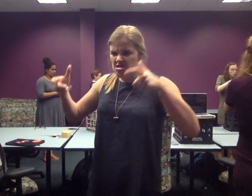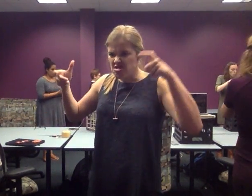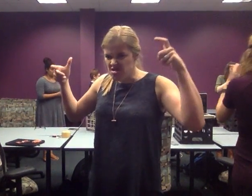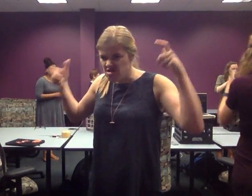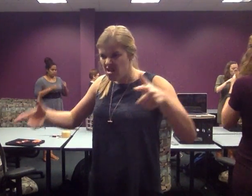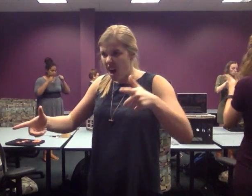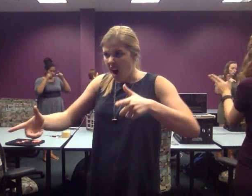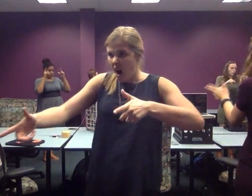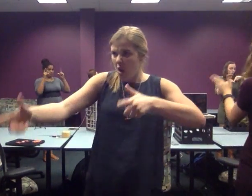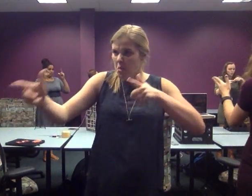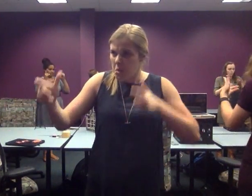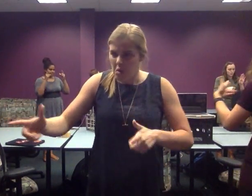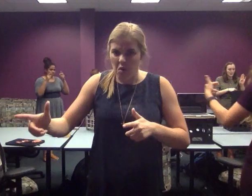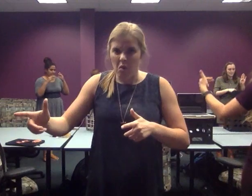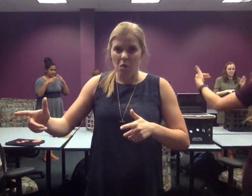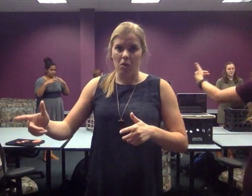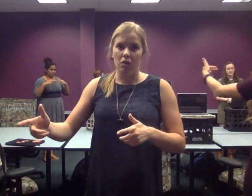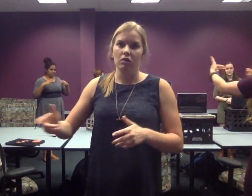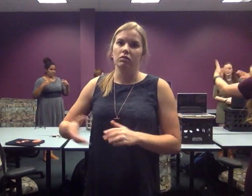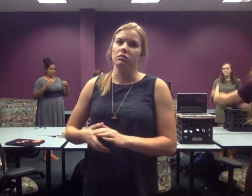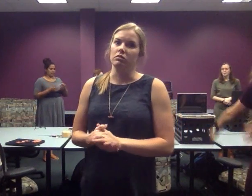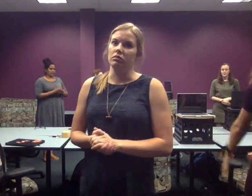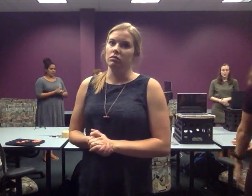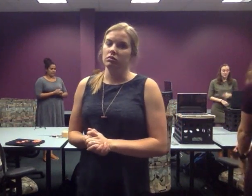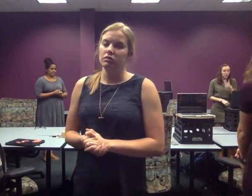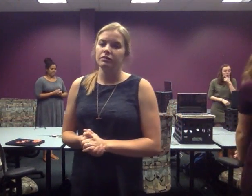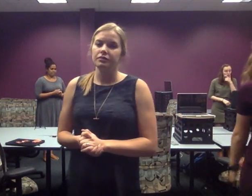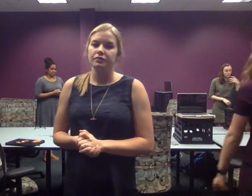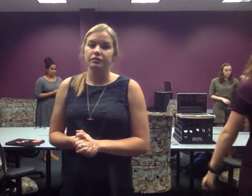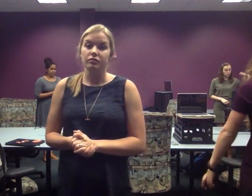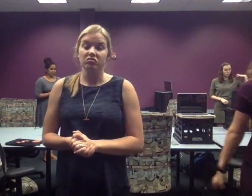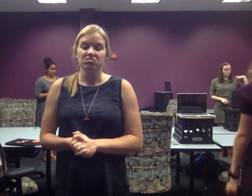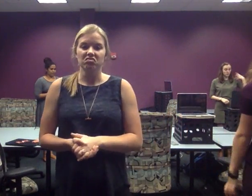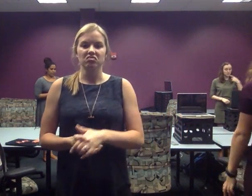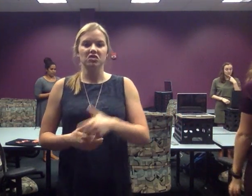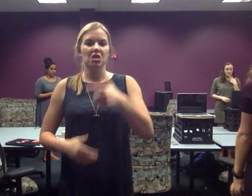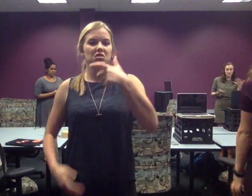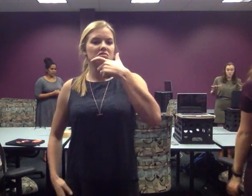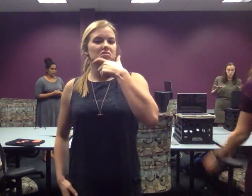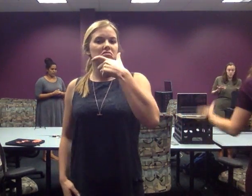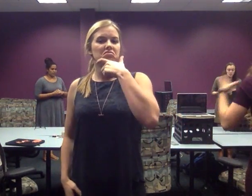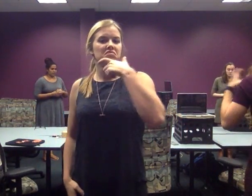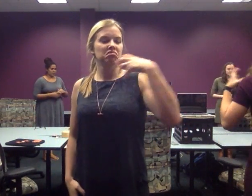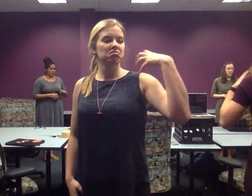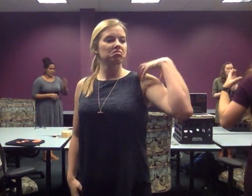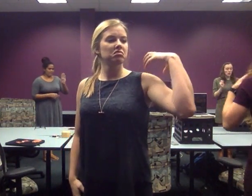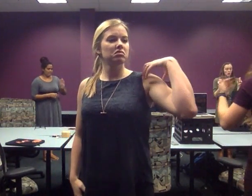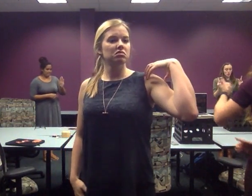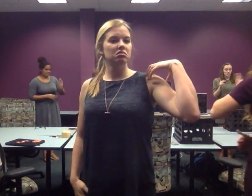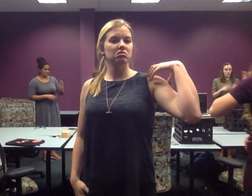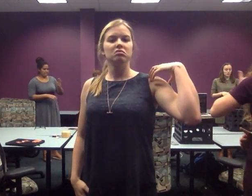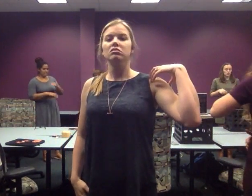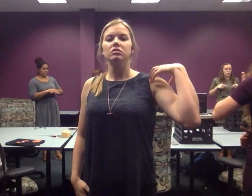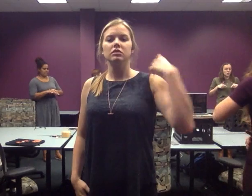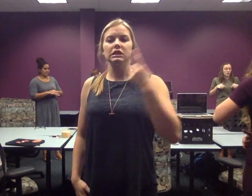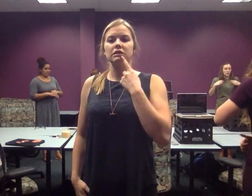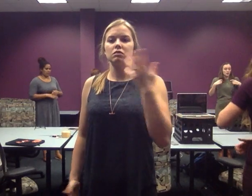Now, the British general who's in charge of Boston says, okay, we surrender, but if you don't let us leave